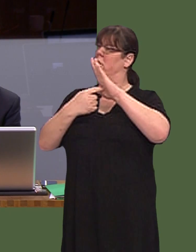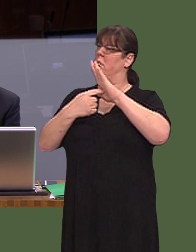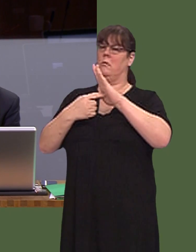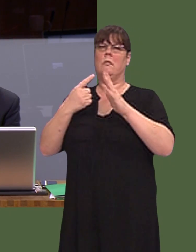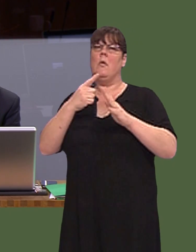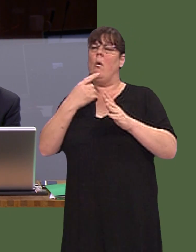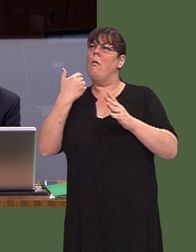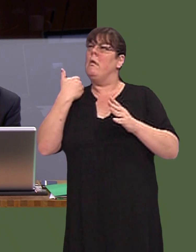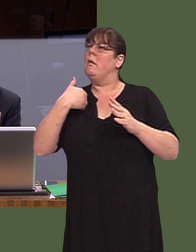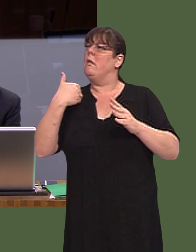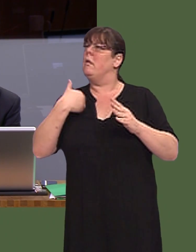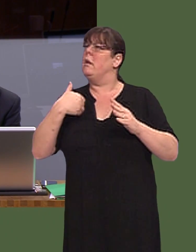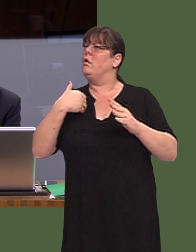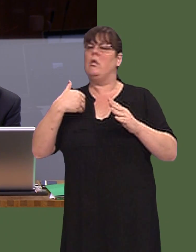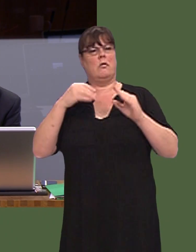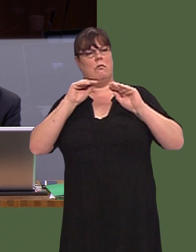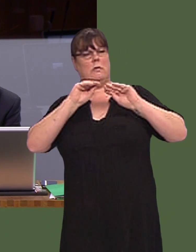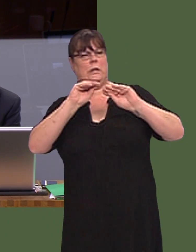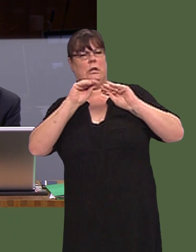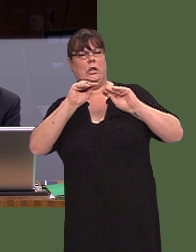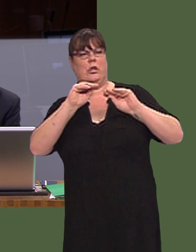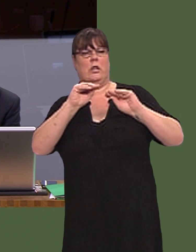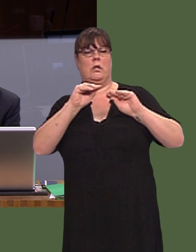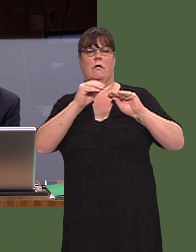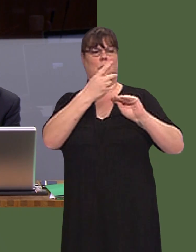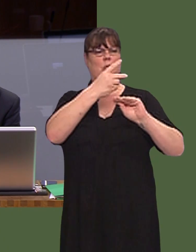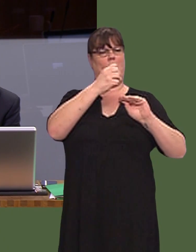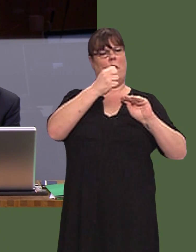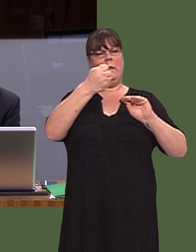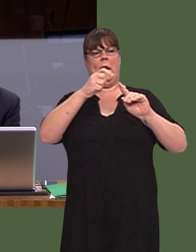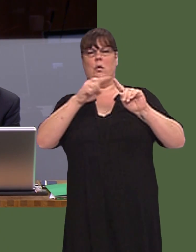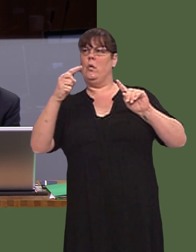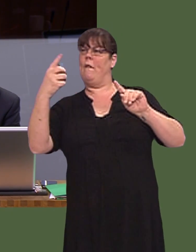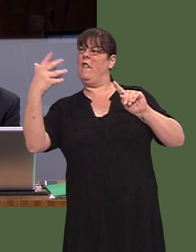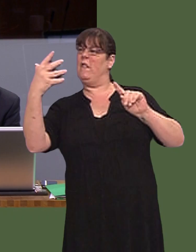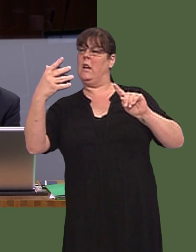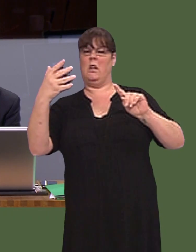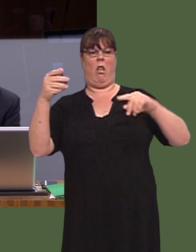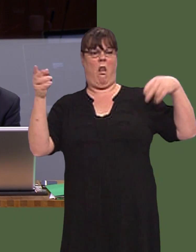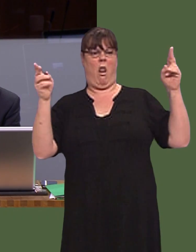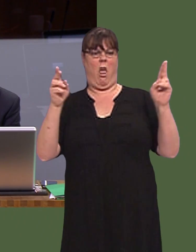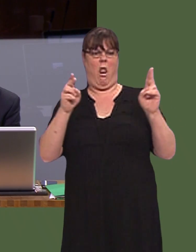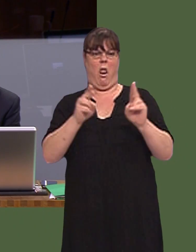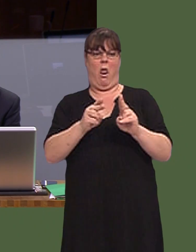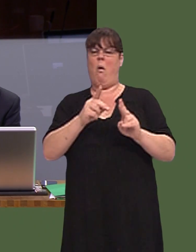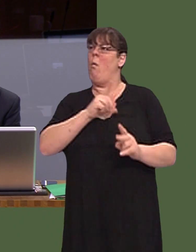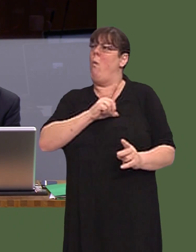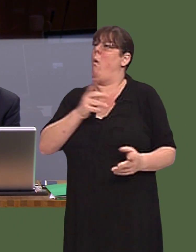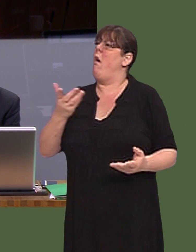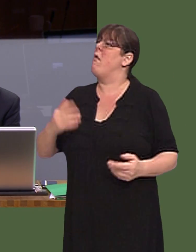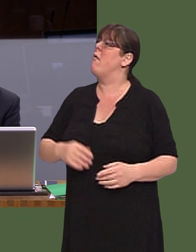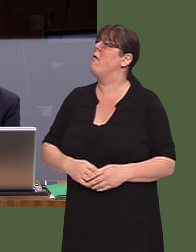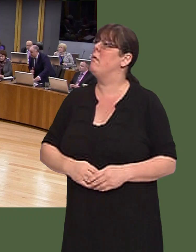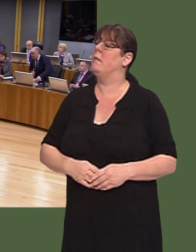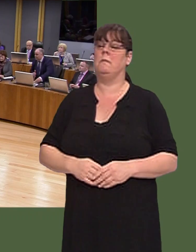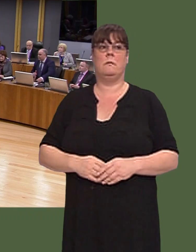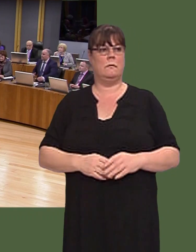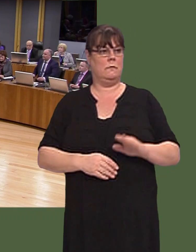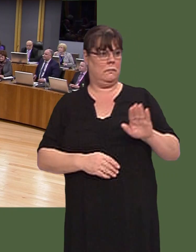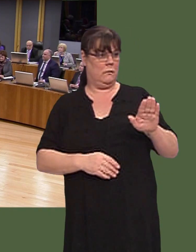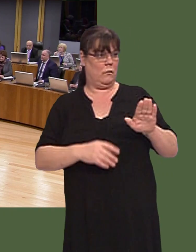not good enough. What are you going to do about that? Well, I'm surprised if that is the advice that the GP's given